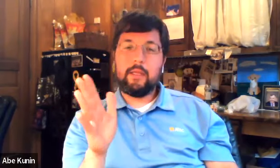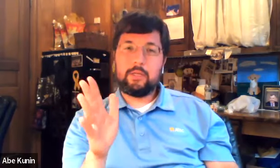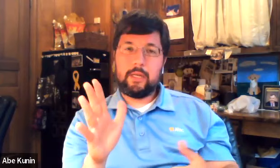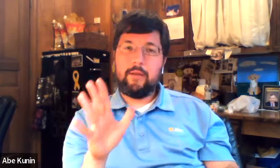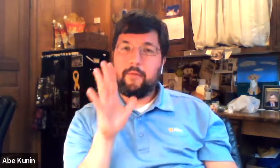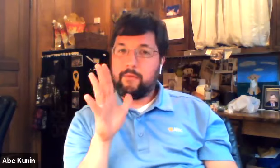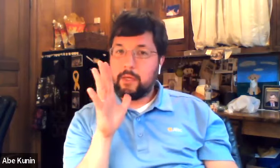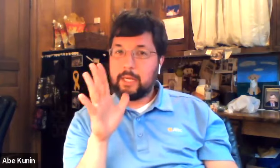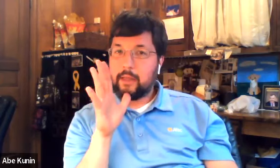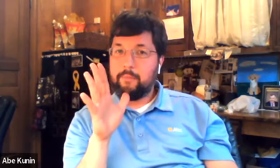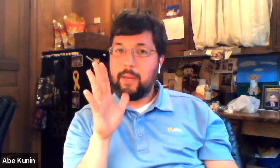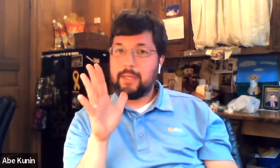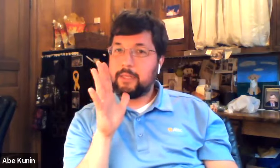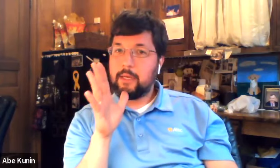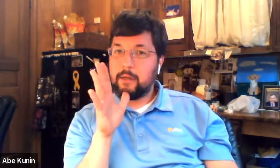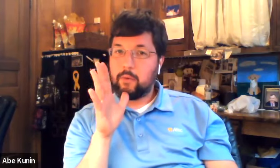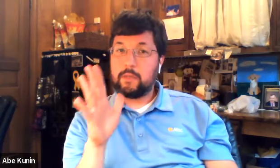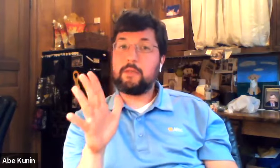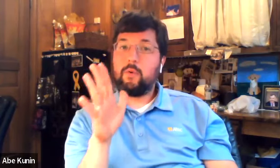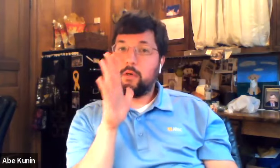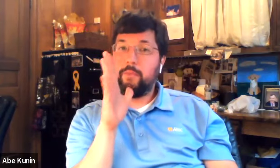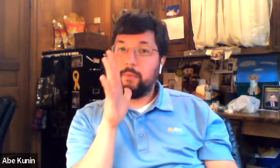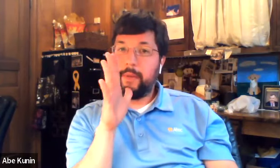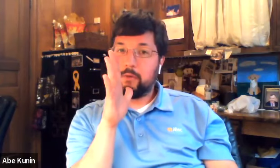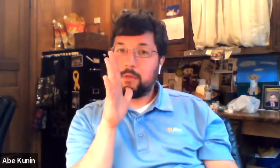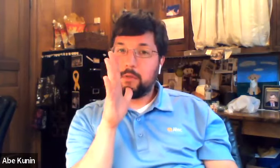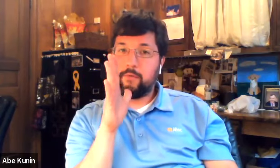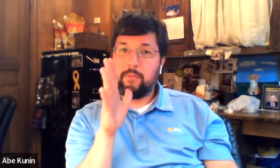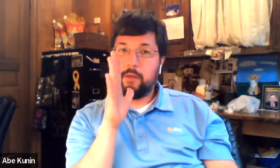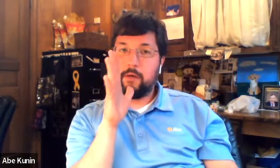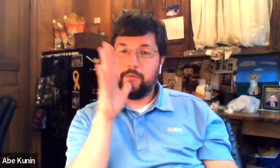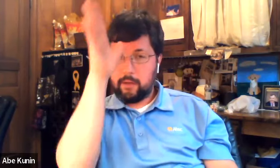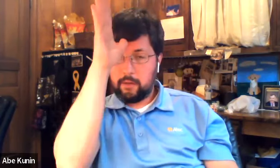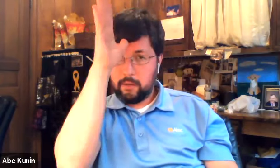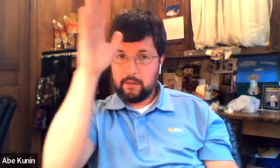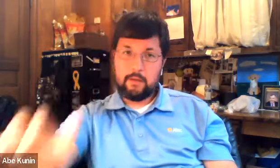just kind of to get the baby to see it, or do people bounce for mother and father?